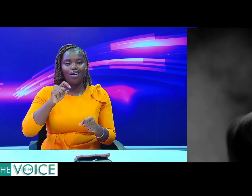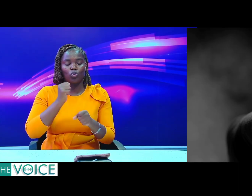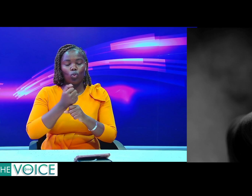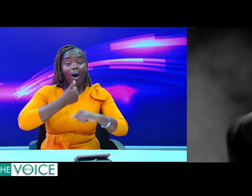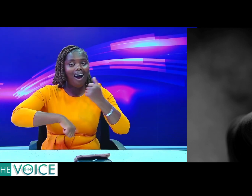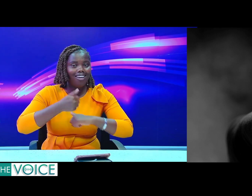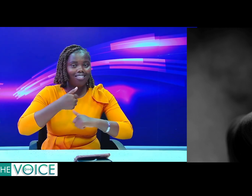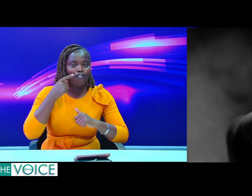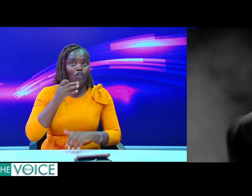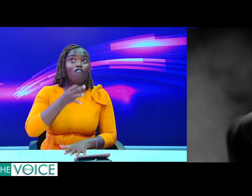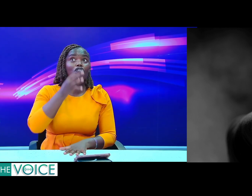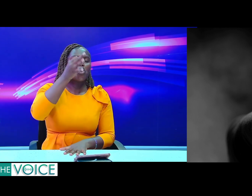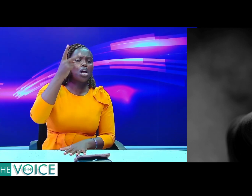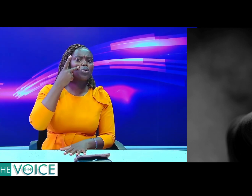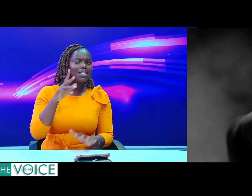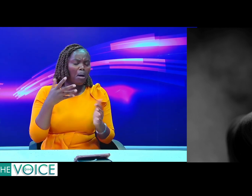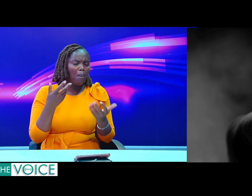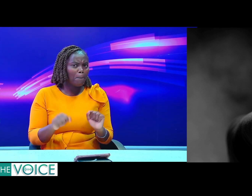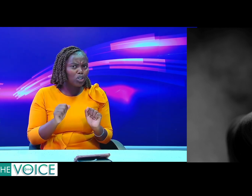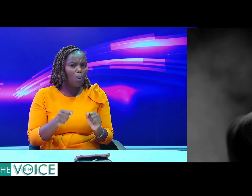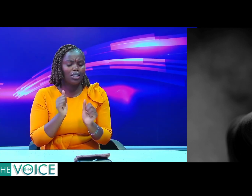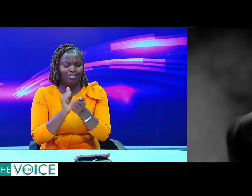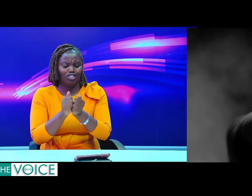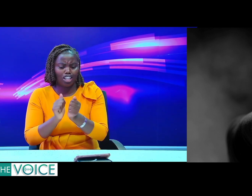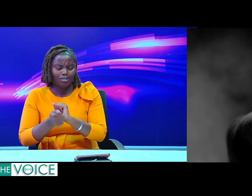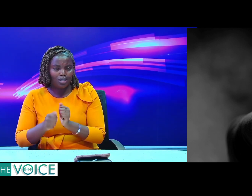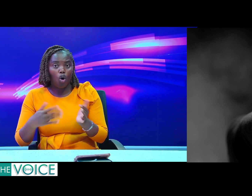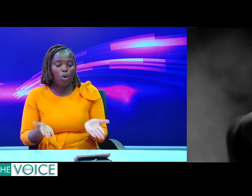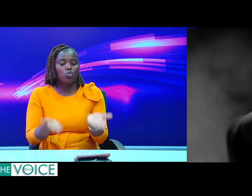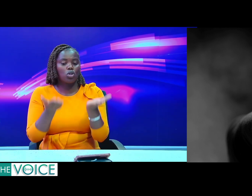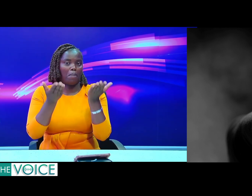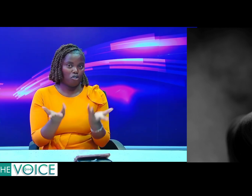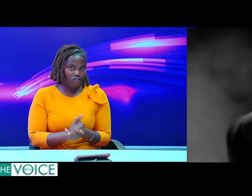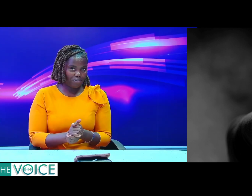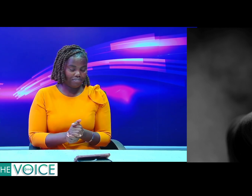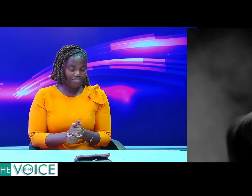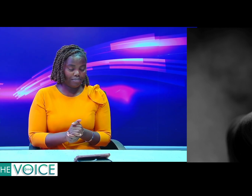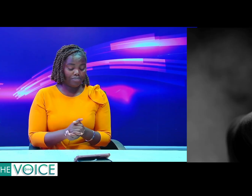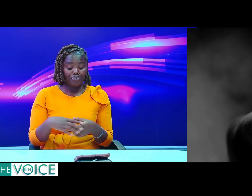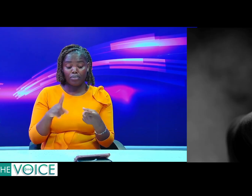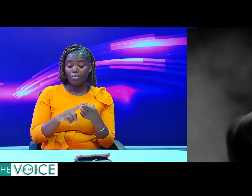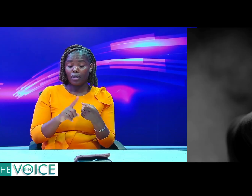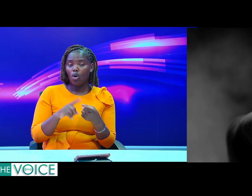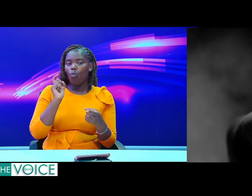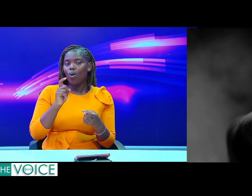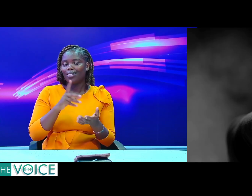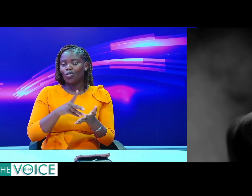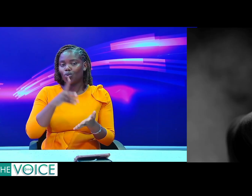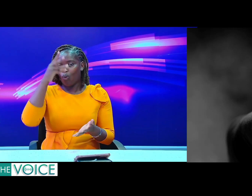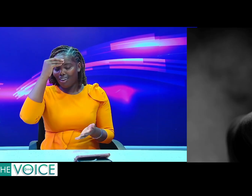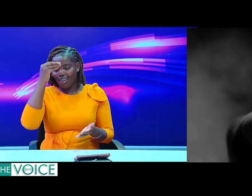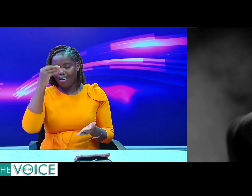hope that we need to take action so that we can be able to see in future where we can be able to change and improve the situation on